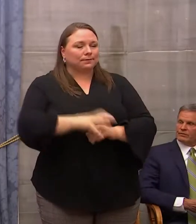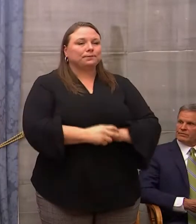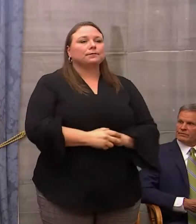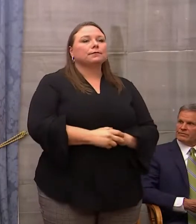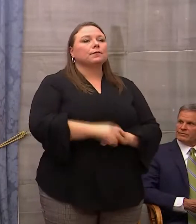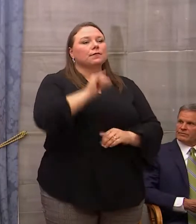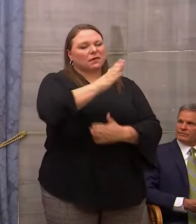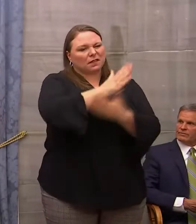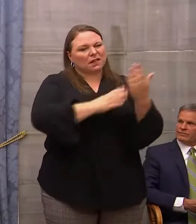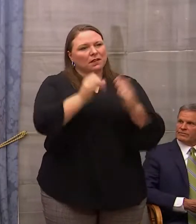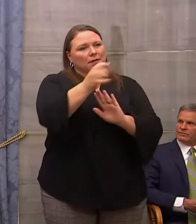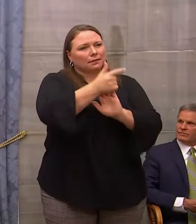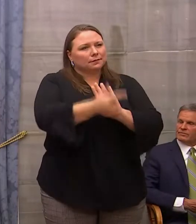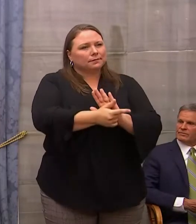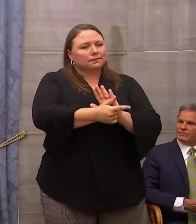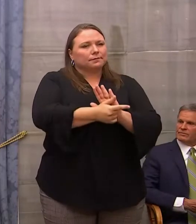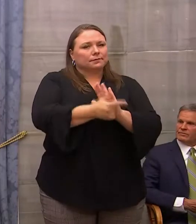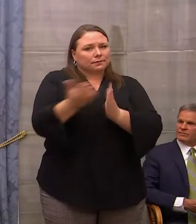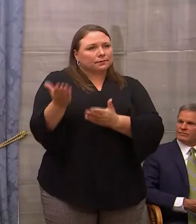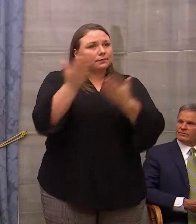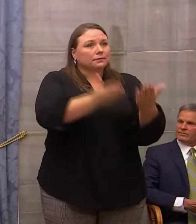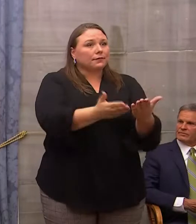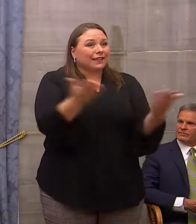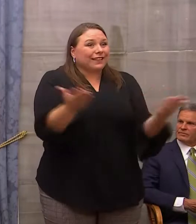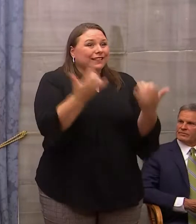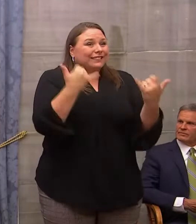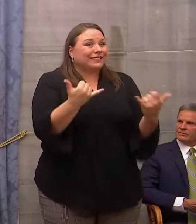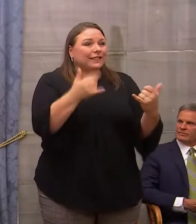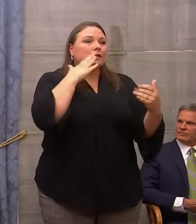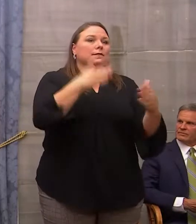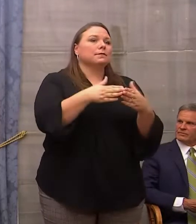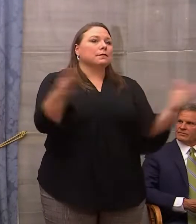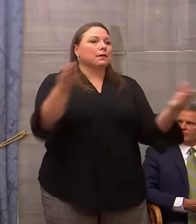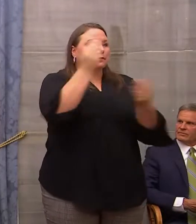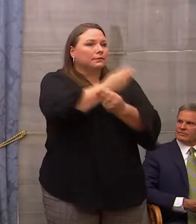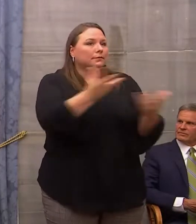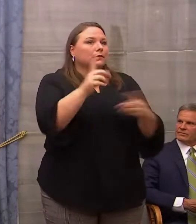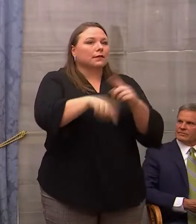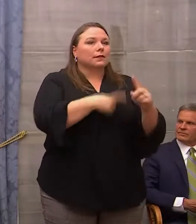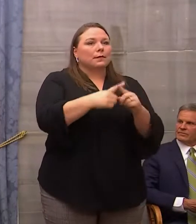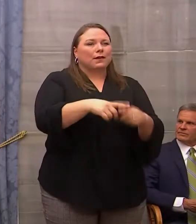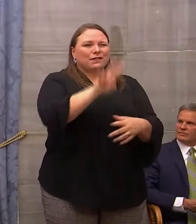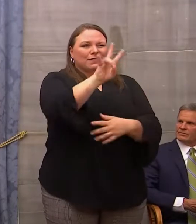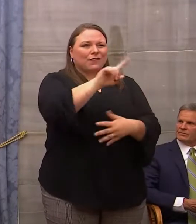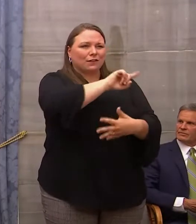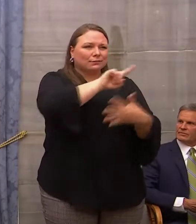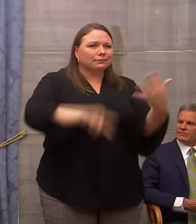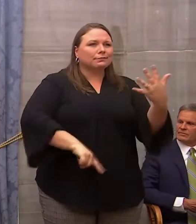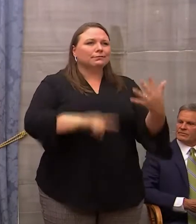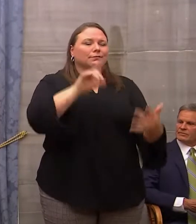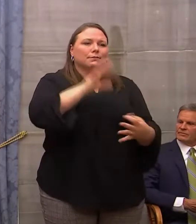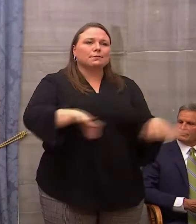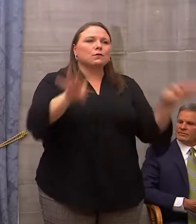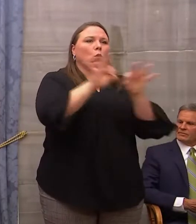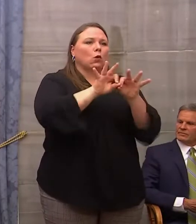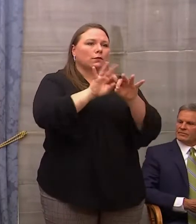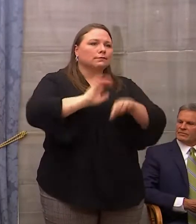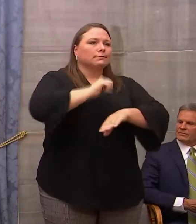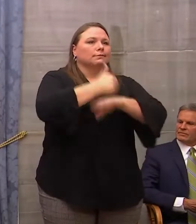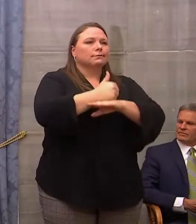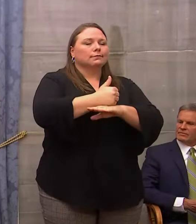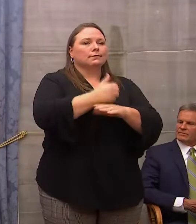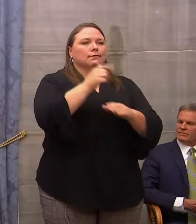of the legislation that brings us here today is the public announcement of 7 significant implementation